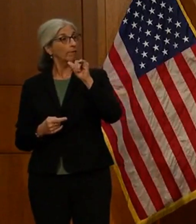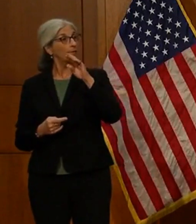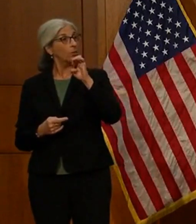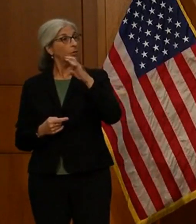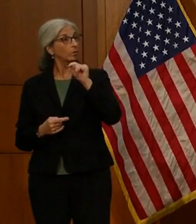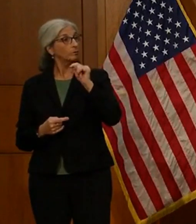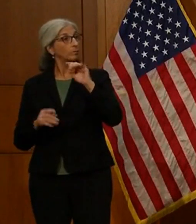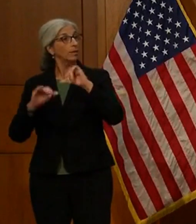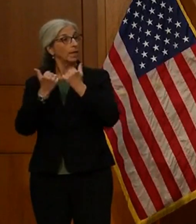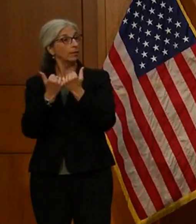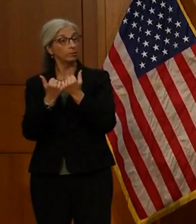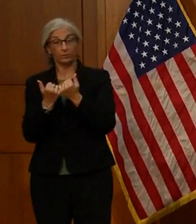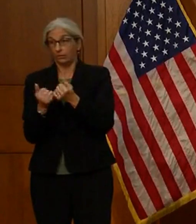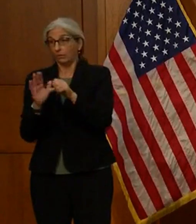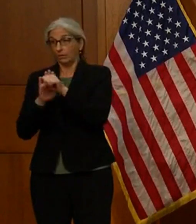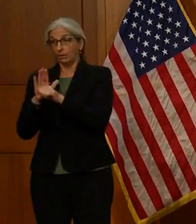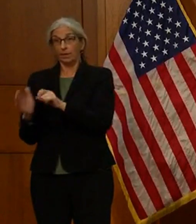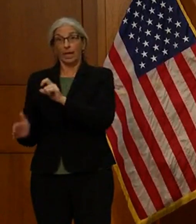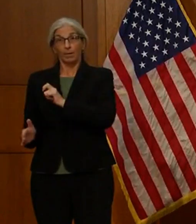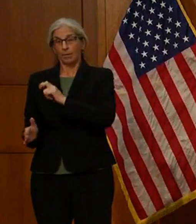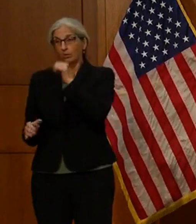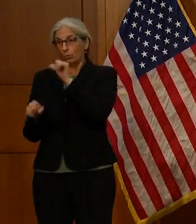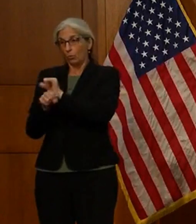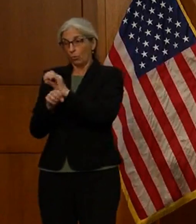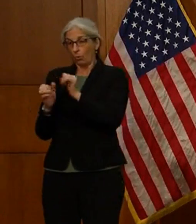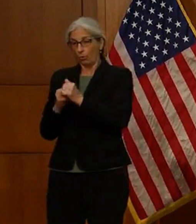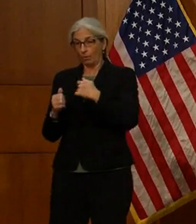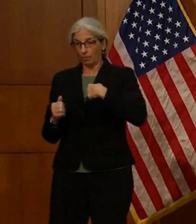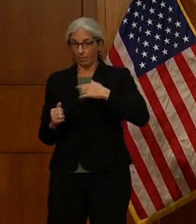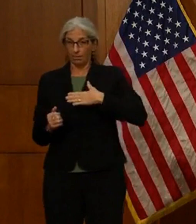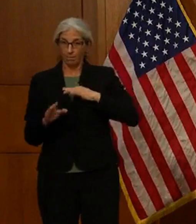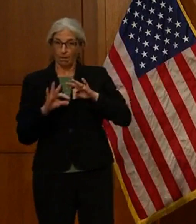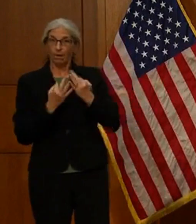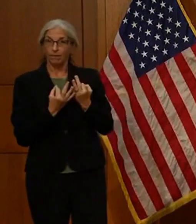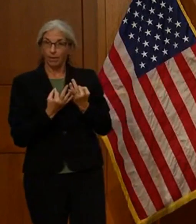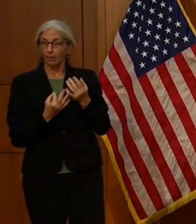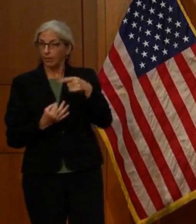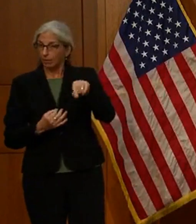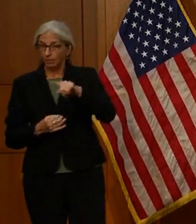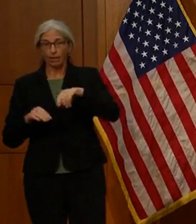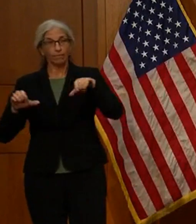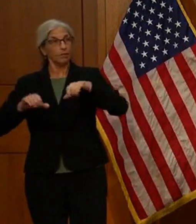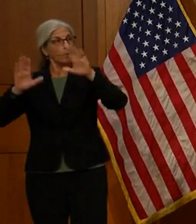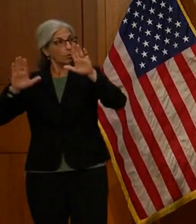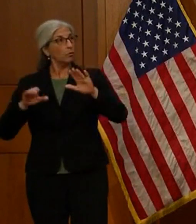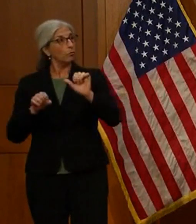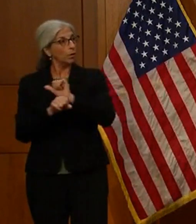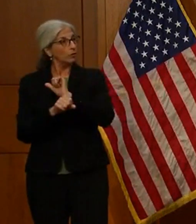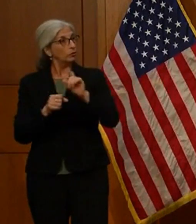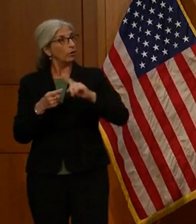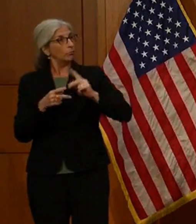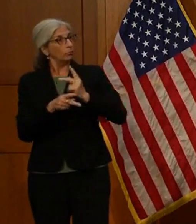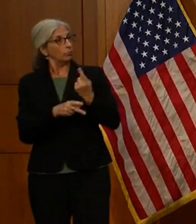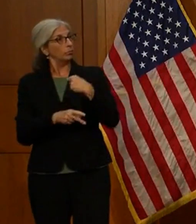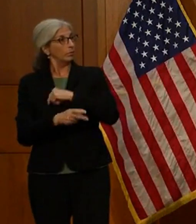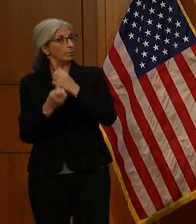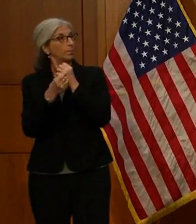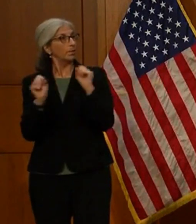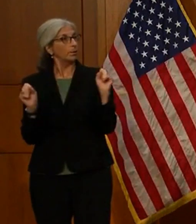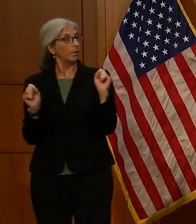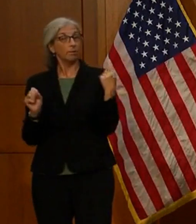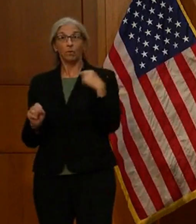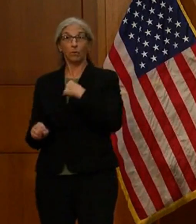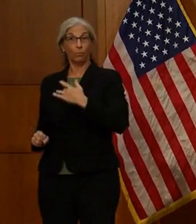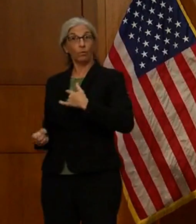our state police that work very closely with Pam and me and our family. They've done a wonderful job keeping us safe. We feel safe, and as I said